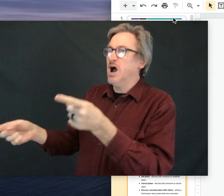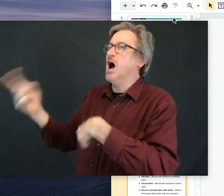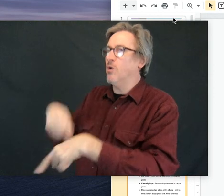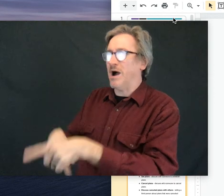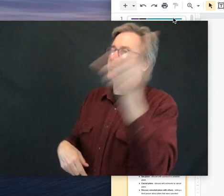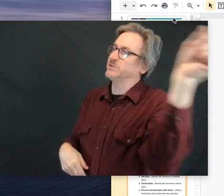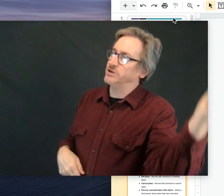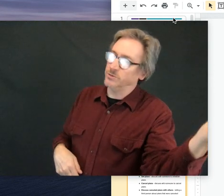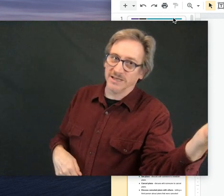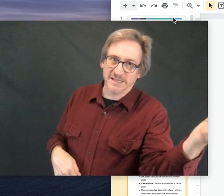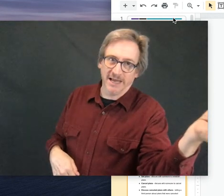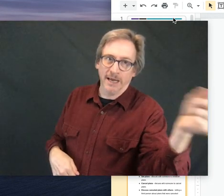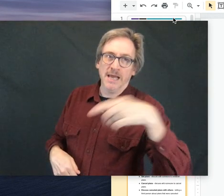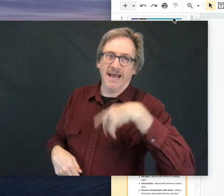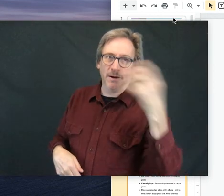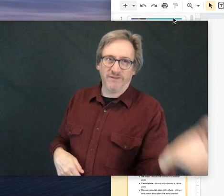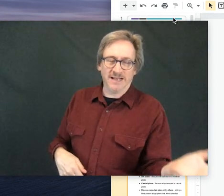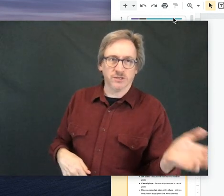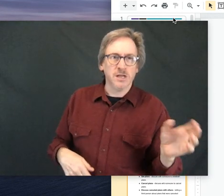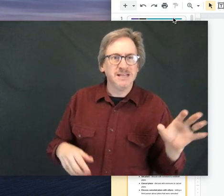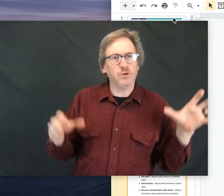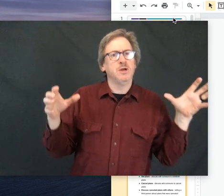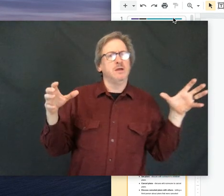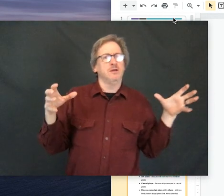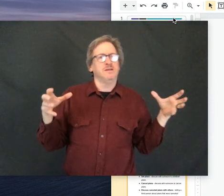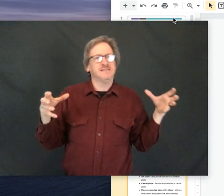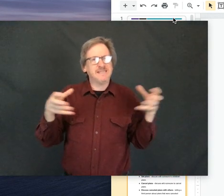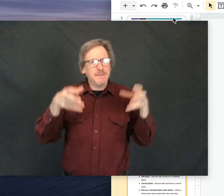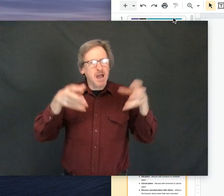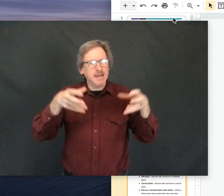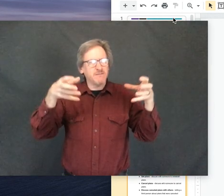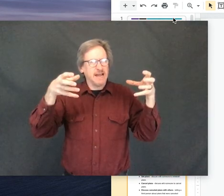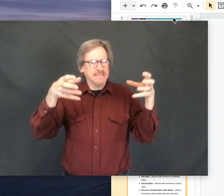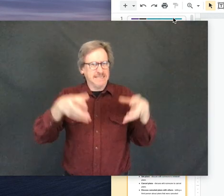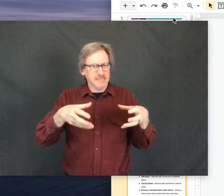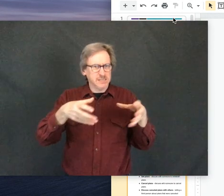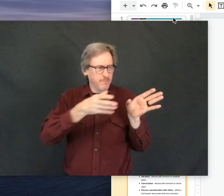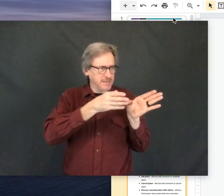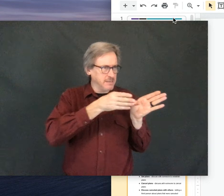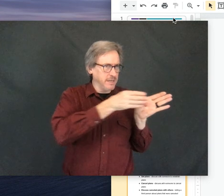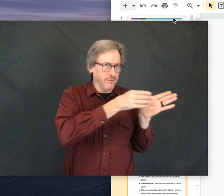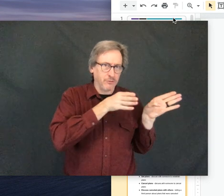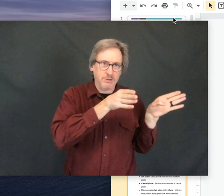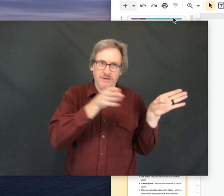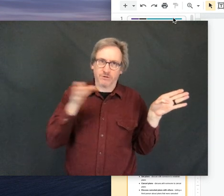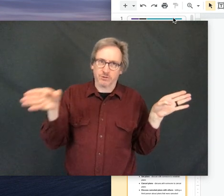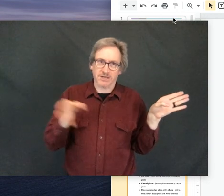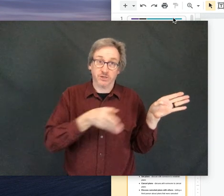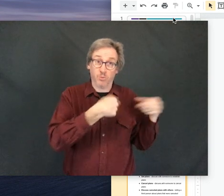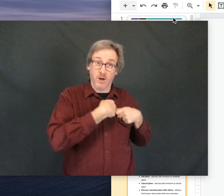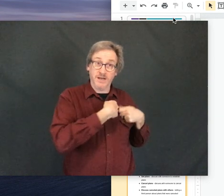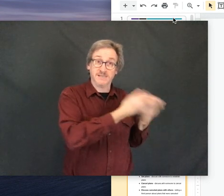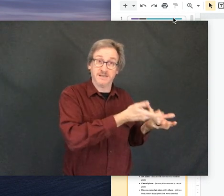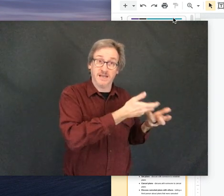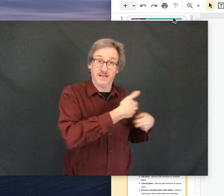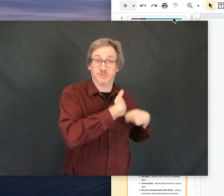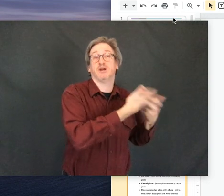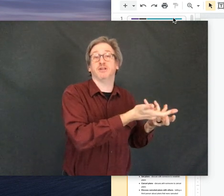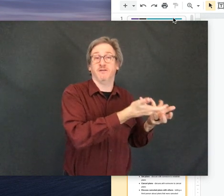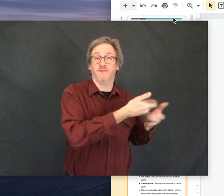to, oh, I was supposed to do this thing and now I have to cancel. So same kind of ideas, but in three different directions. One is